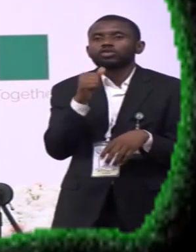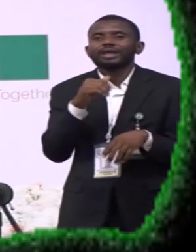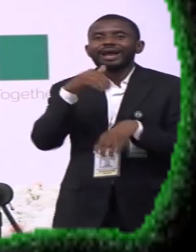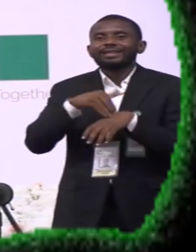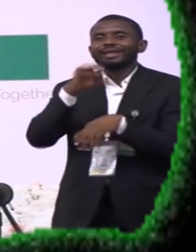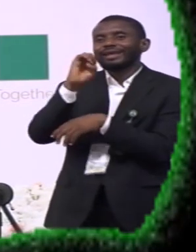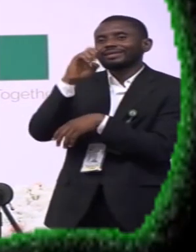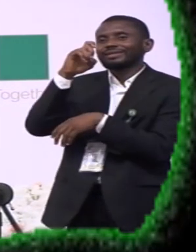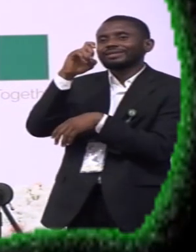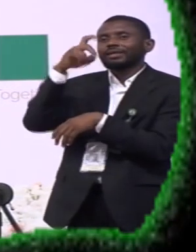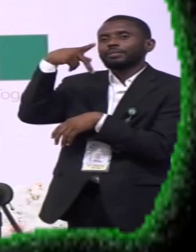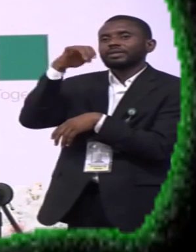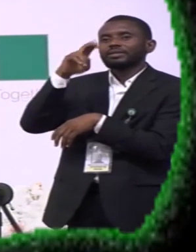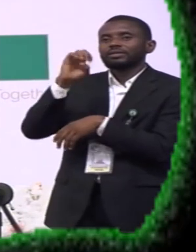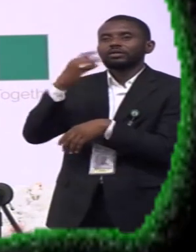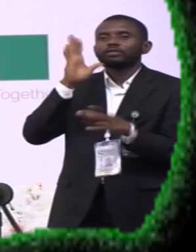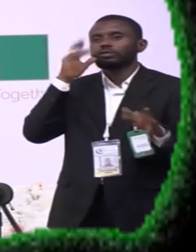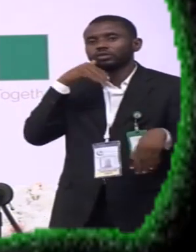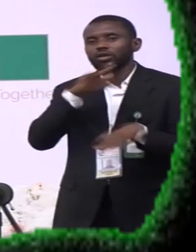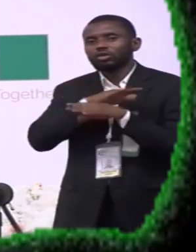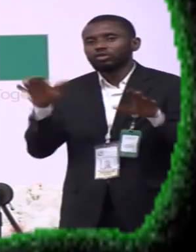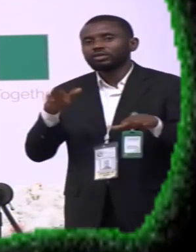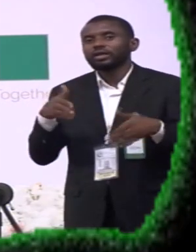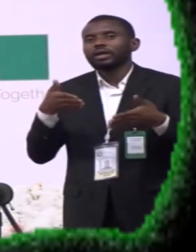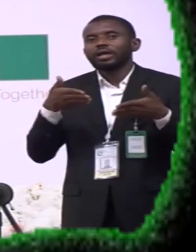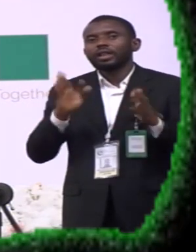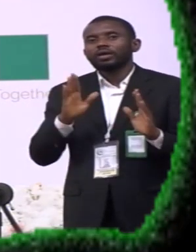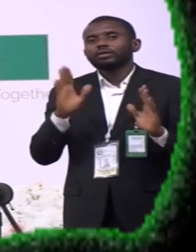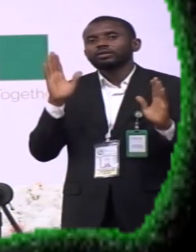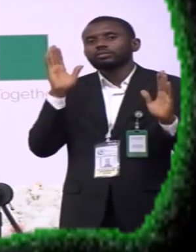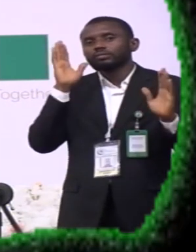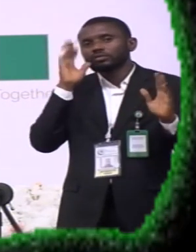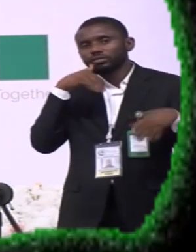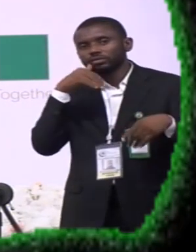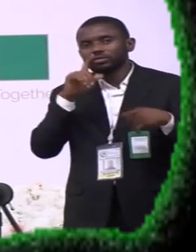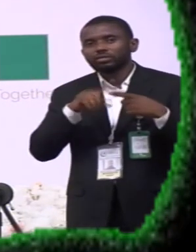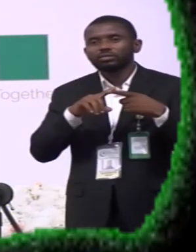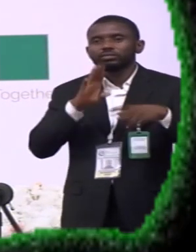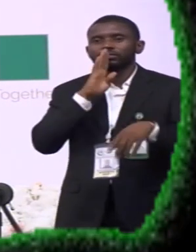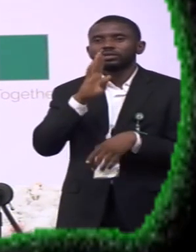allow Muslims and Islam to be marginalized. Pay good with good.